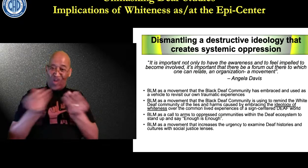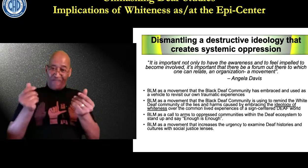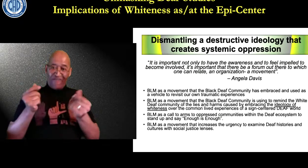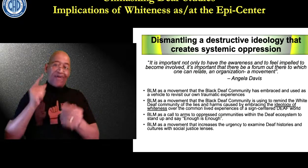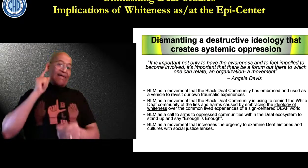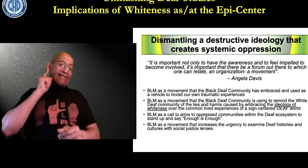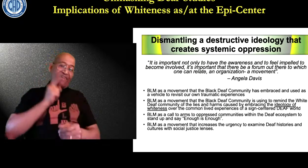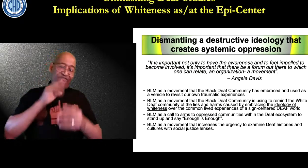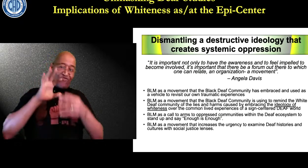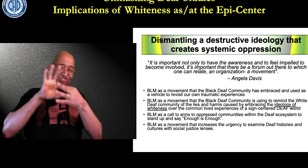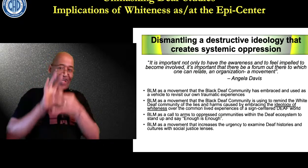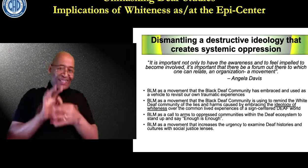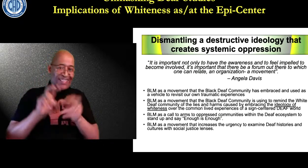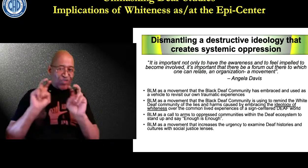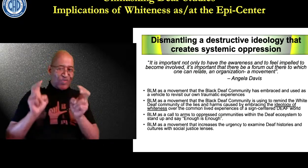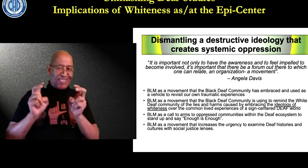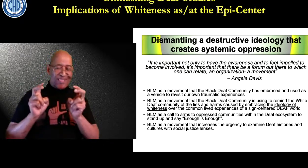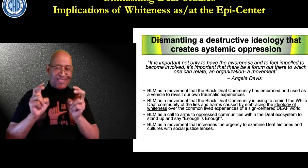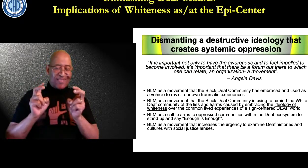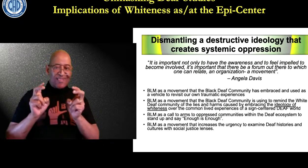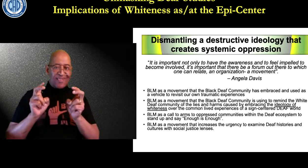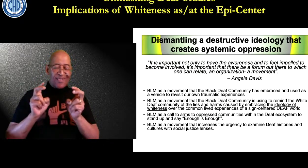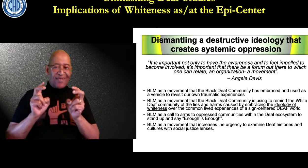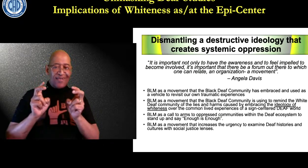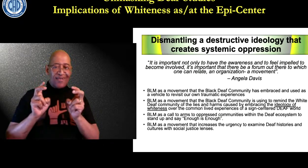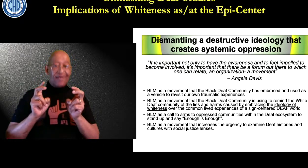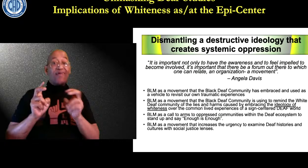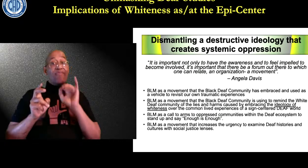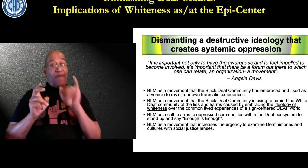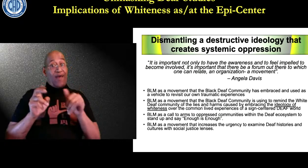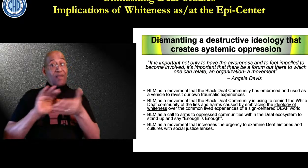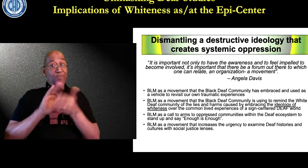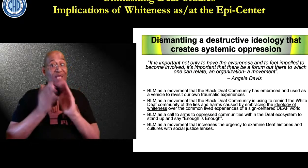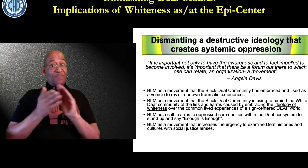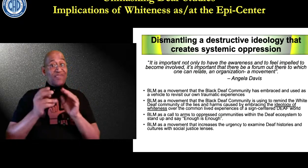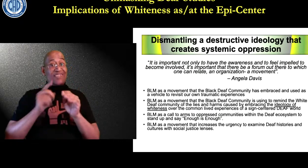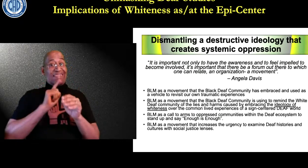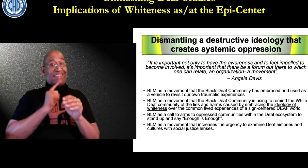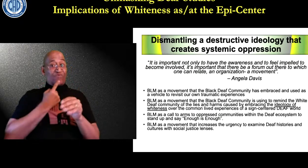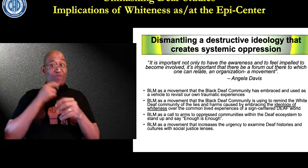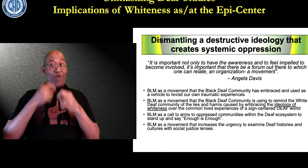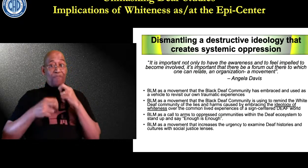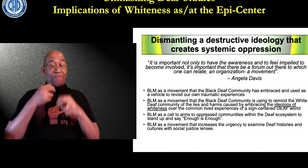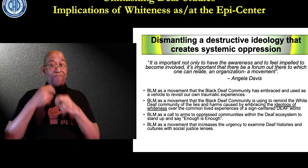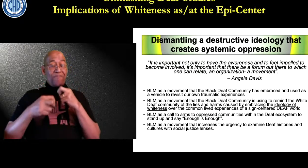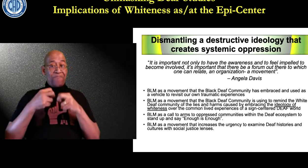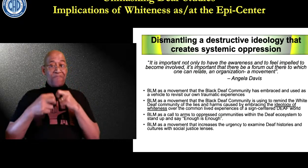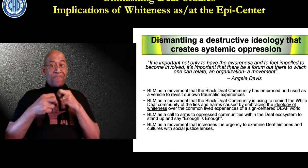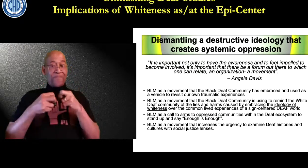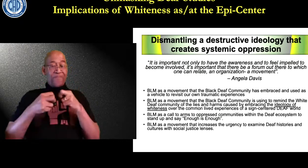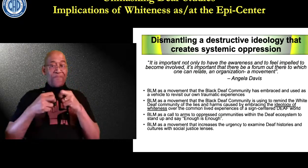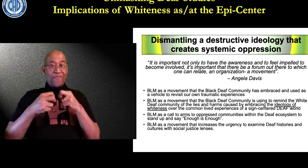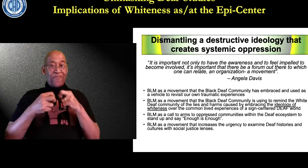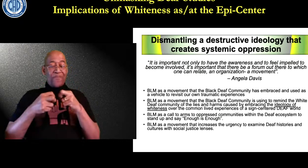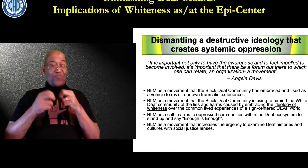they necessarily being skilled people and being able to resolve that and then being related to deaf issues? And that became a